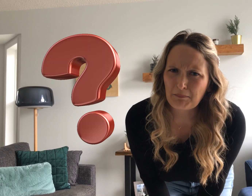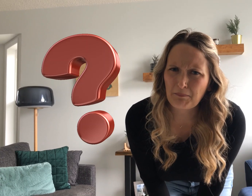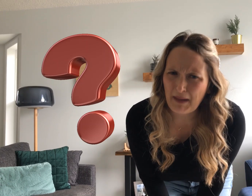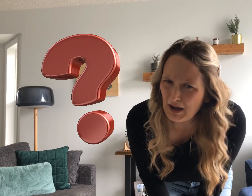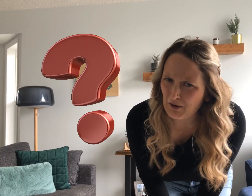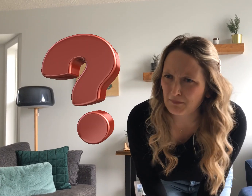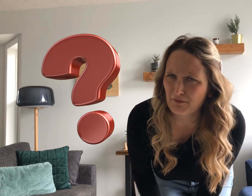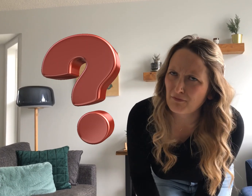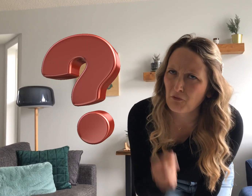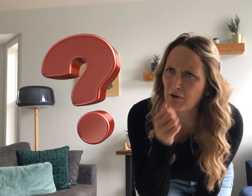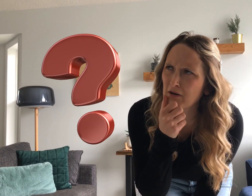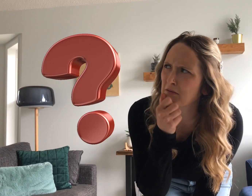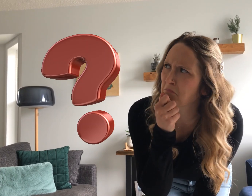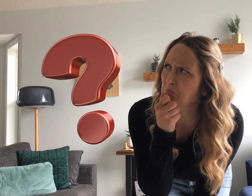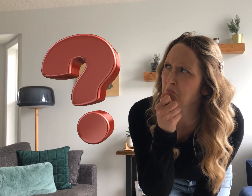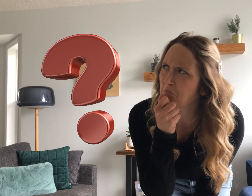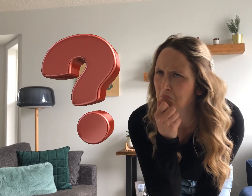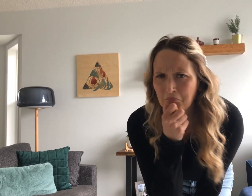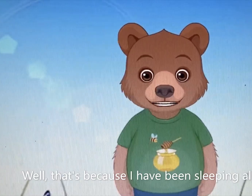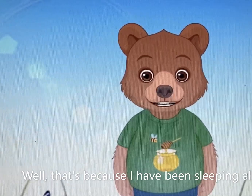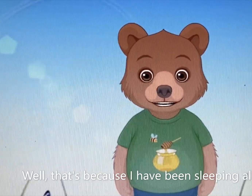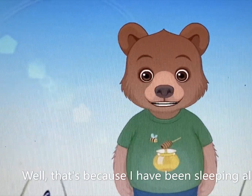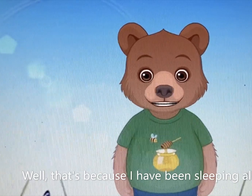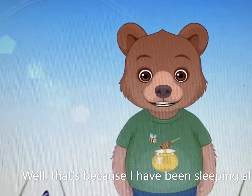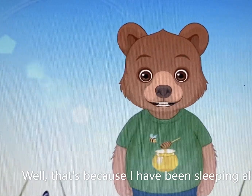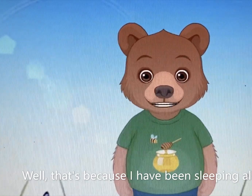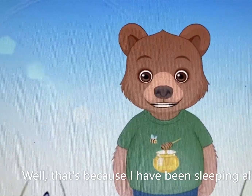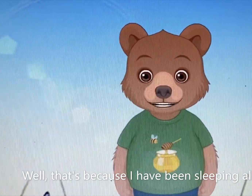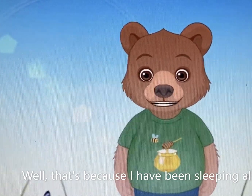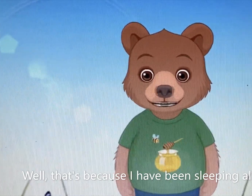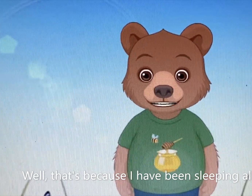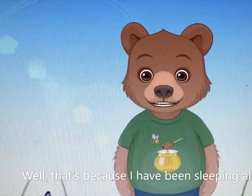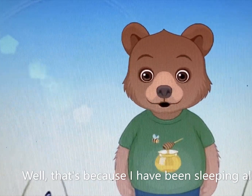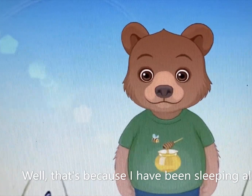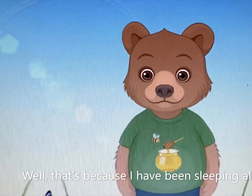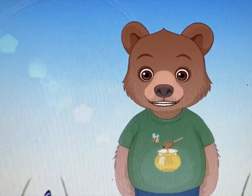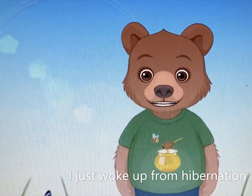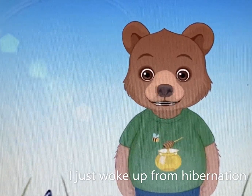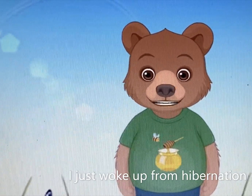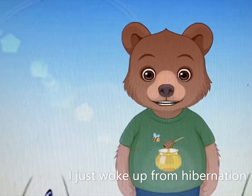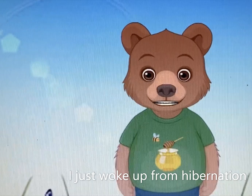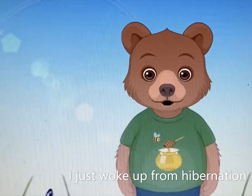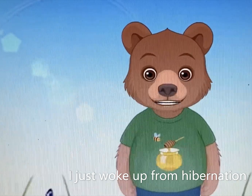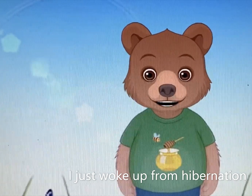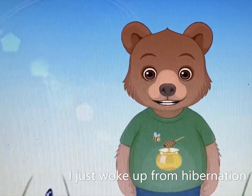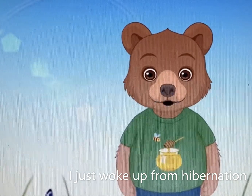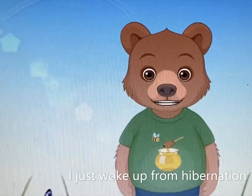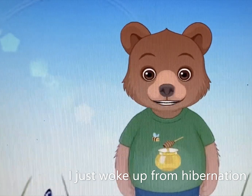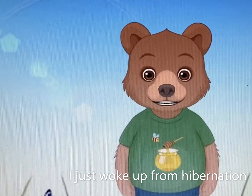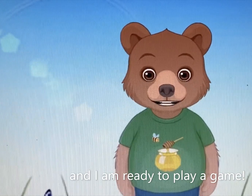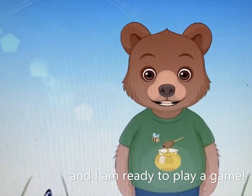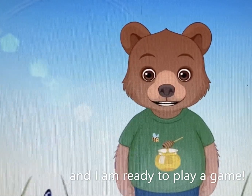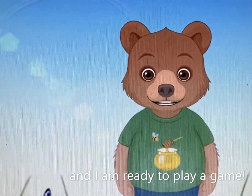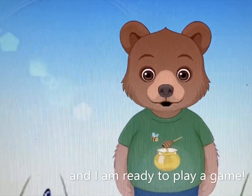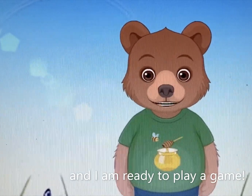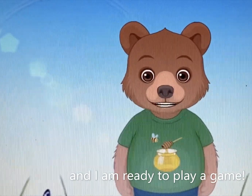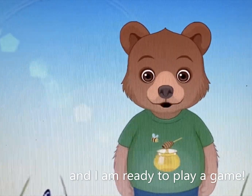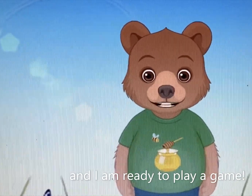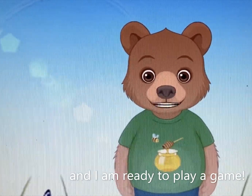bear before. What? Well, that's because I've been sleeping all winter. I just woke up from hibernation, and I'm ready to play